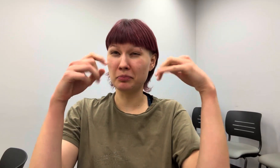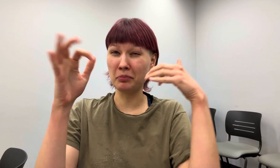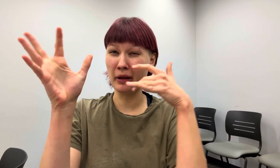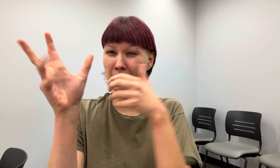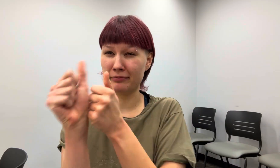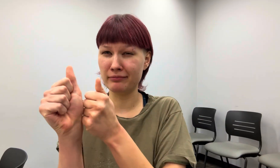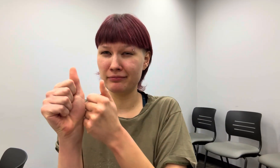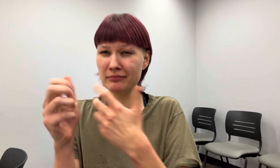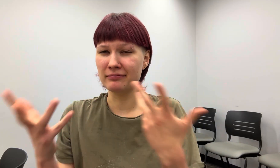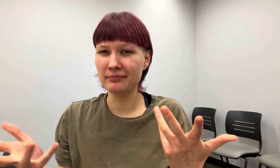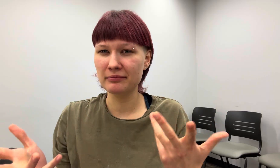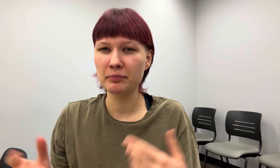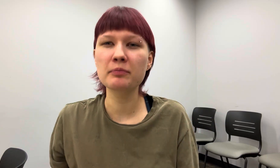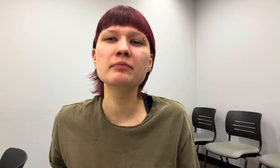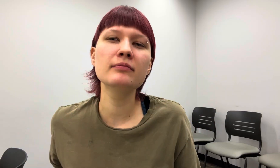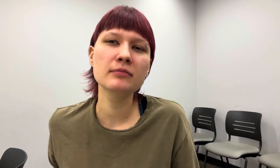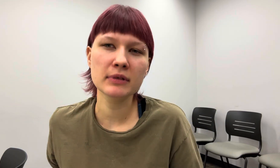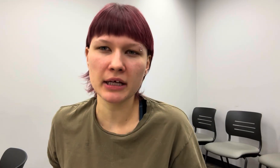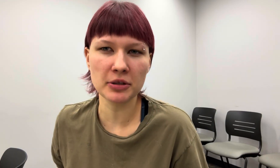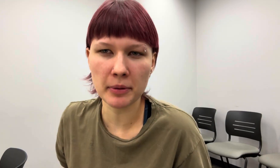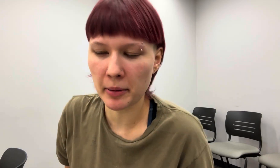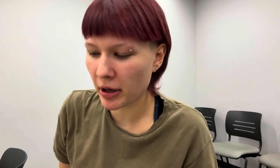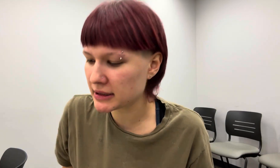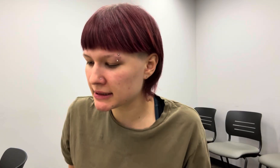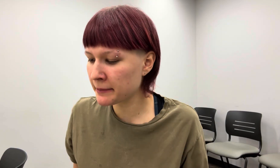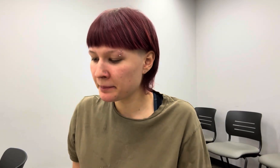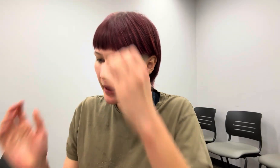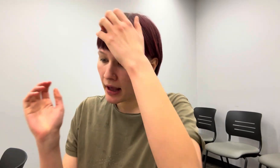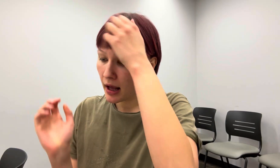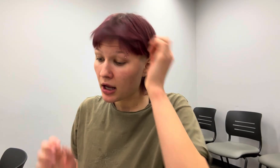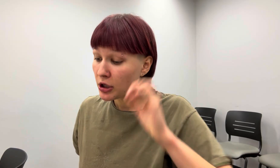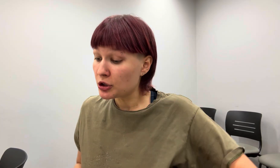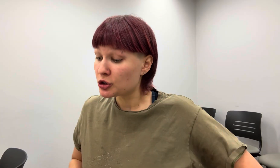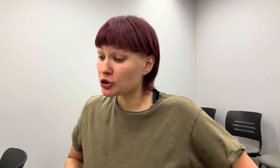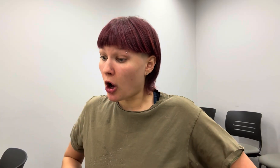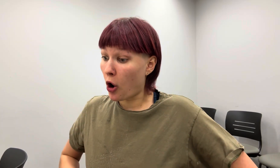like catch up on my processing. So,